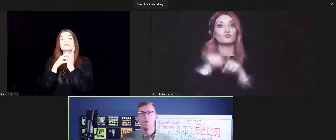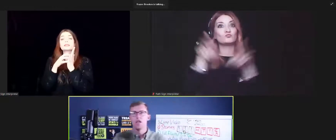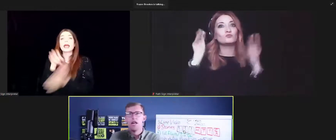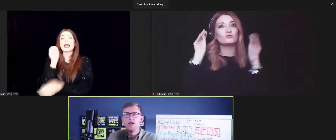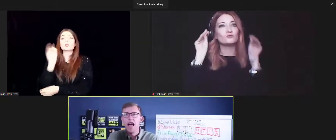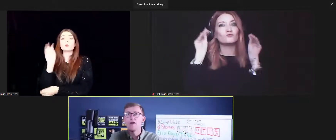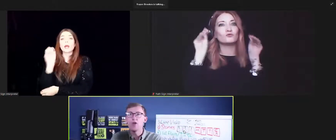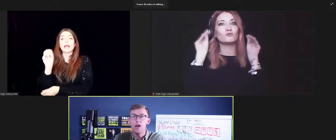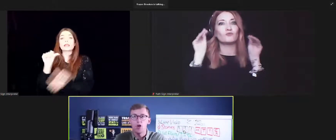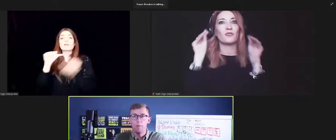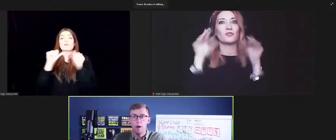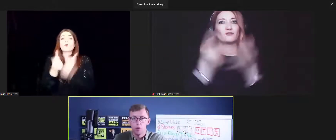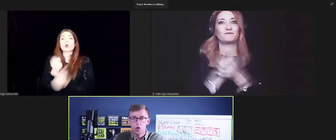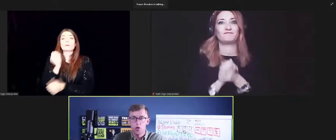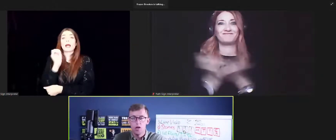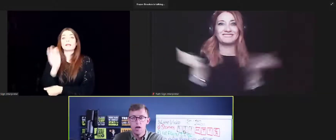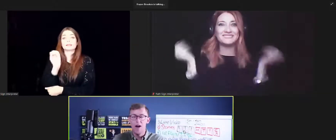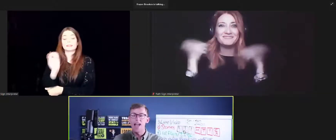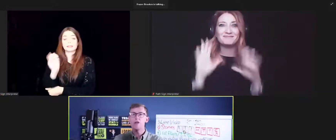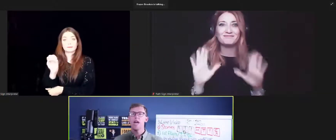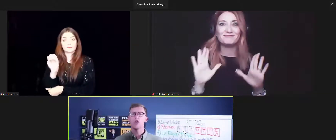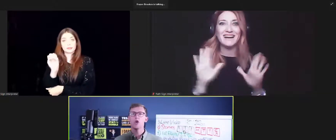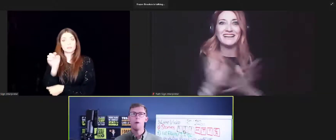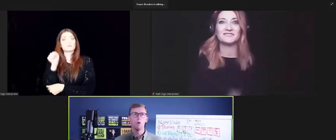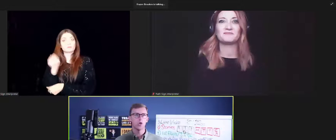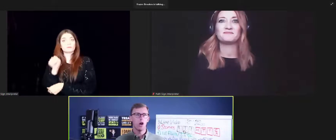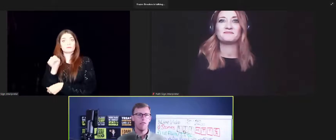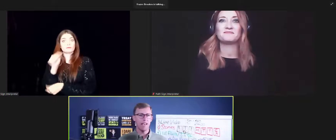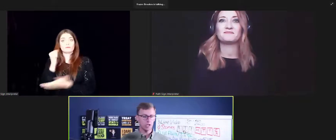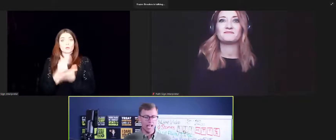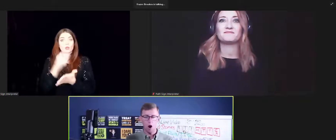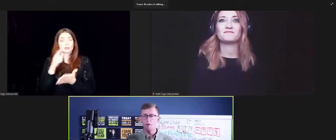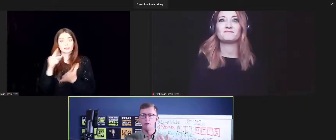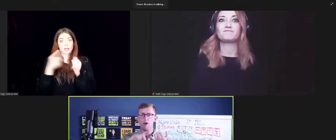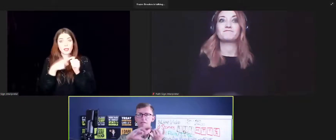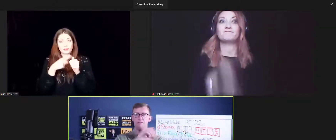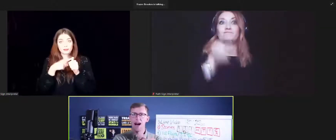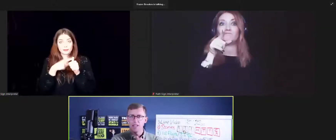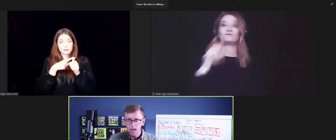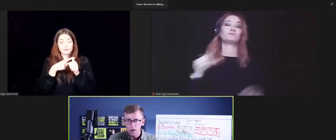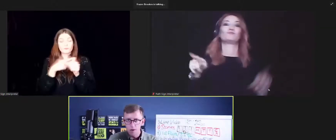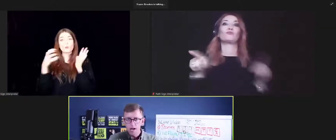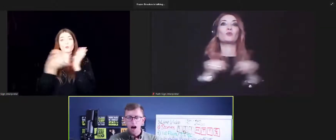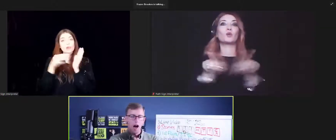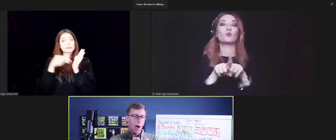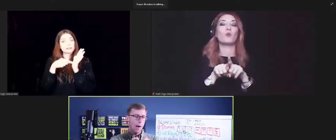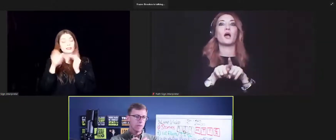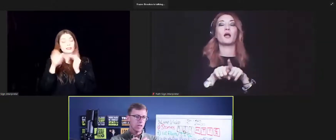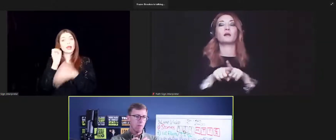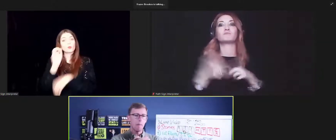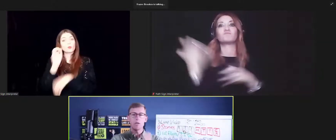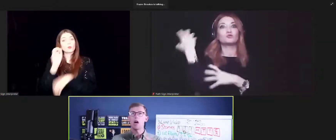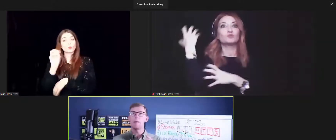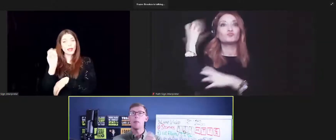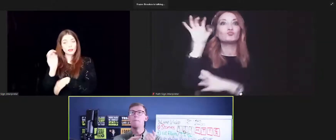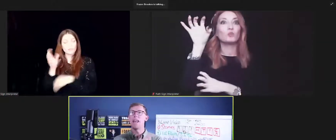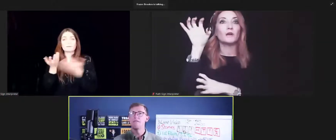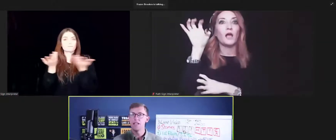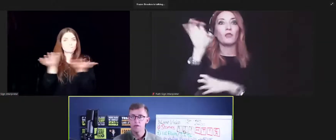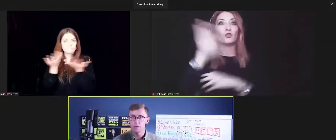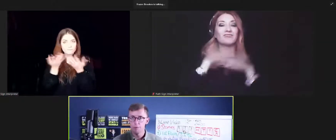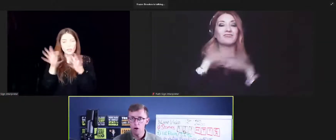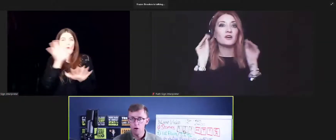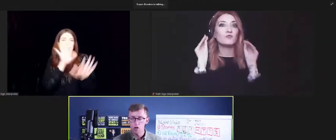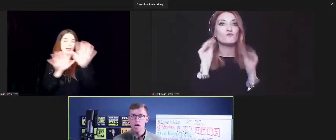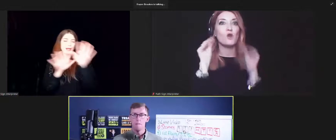right, educational posts. Now, educational posts are things like offering value, maybe talking about the benefits